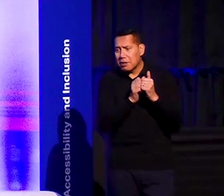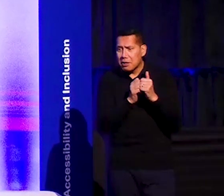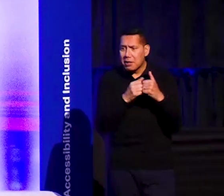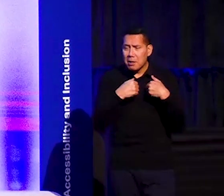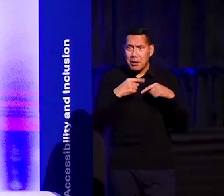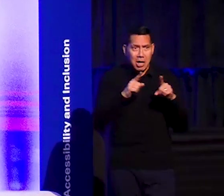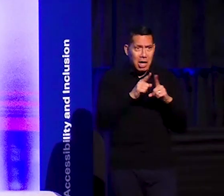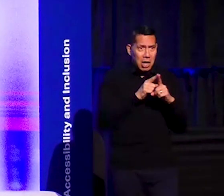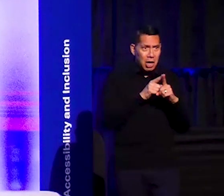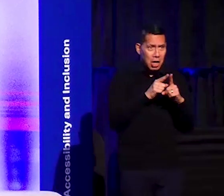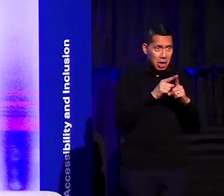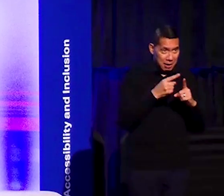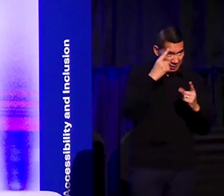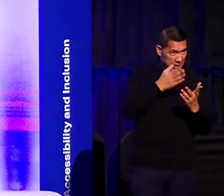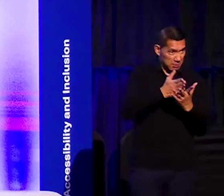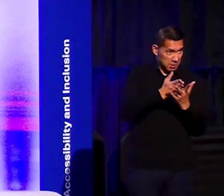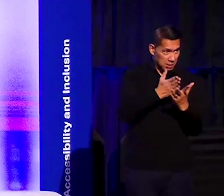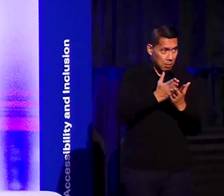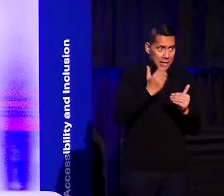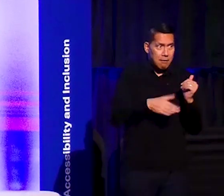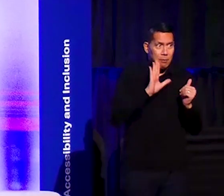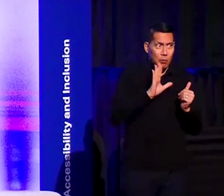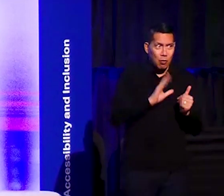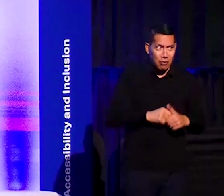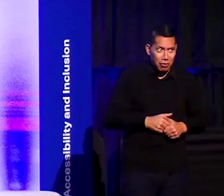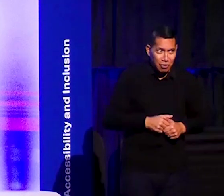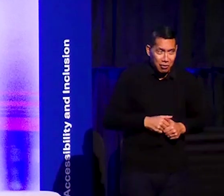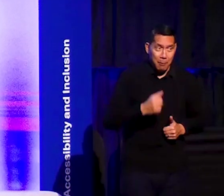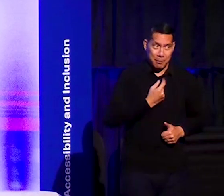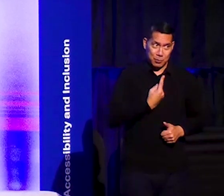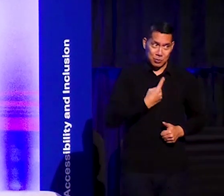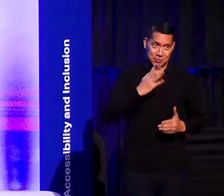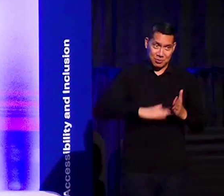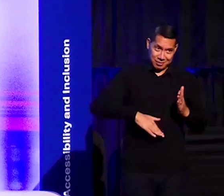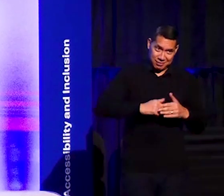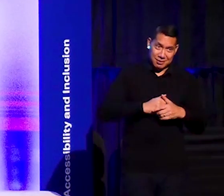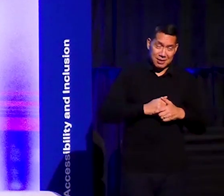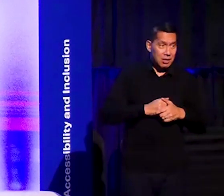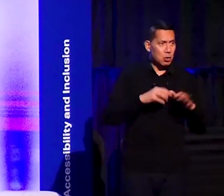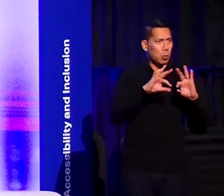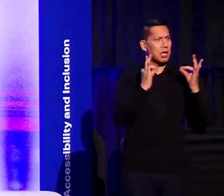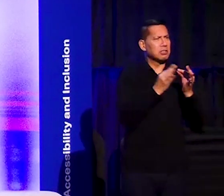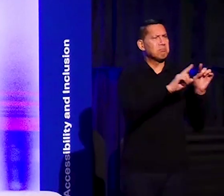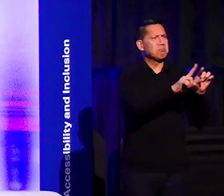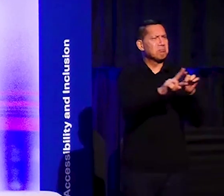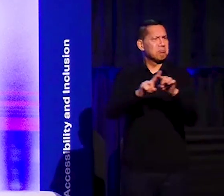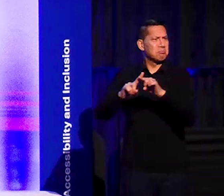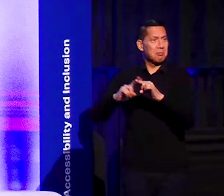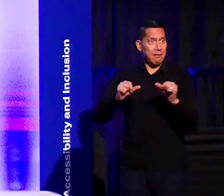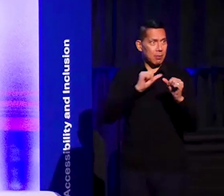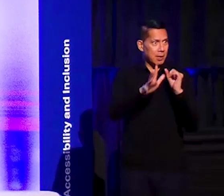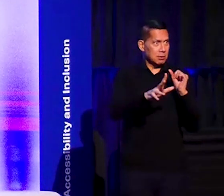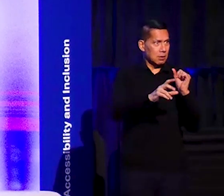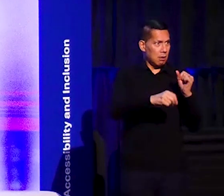with accessibility or haven't done anything with it before. And in my experience, the organizations which have got the best